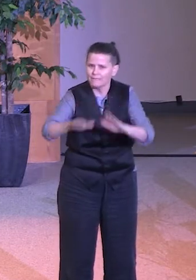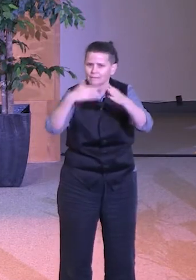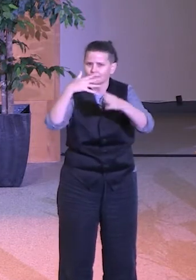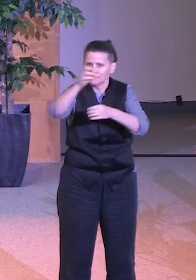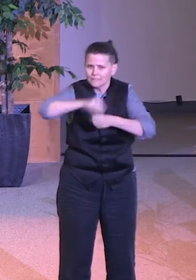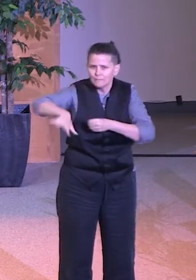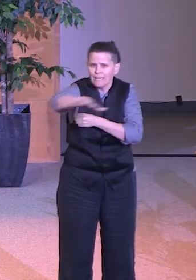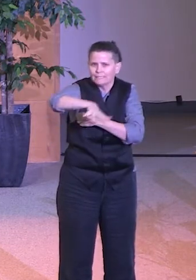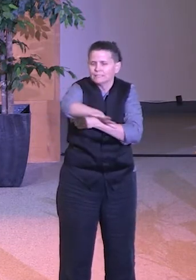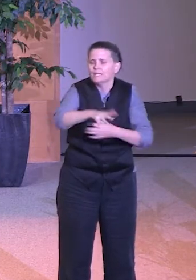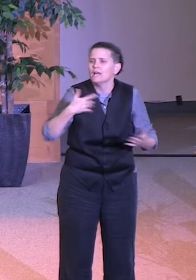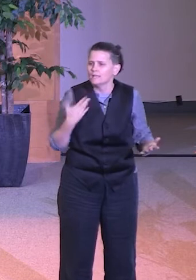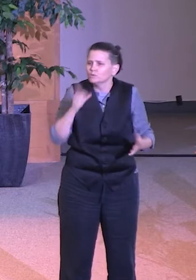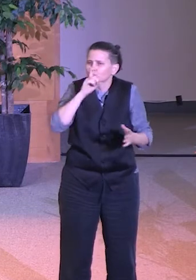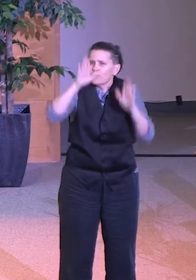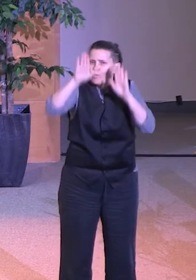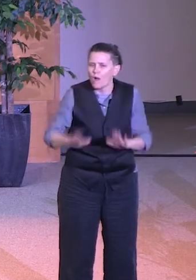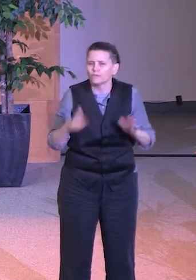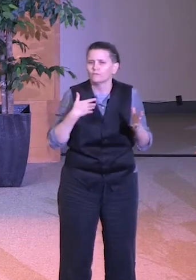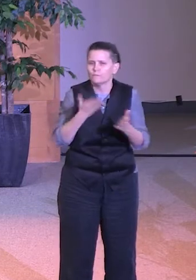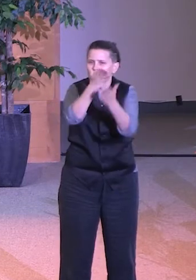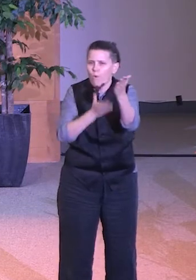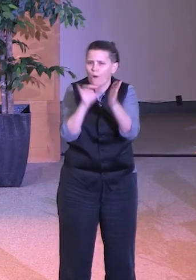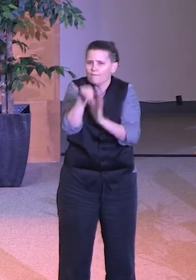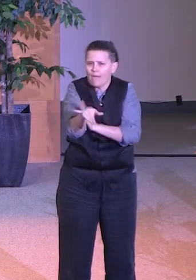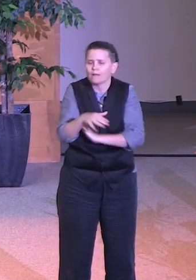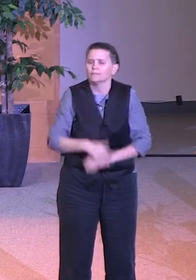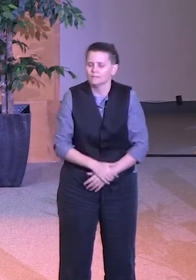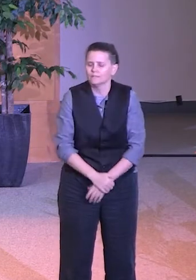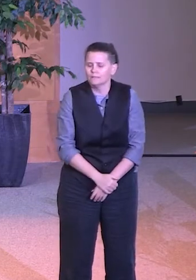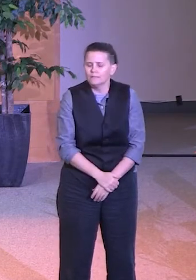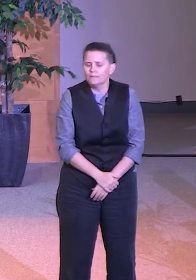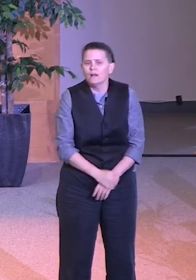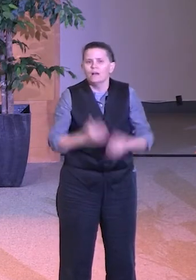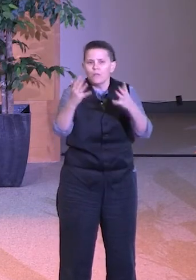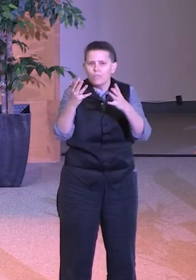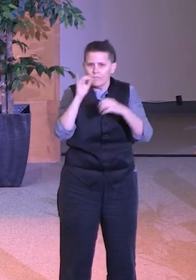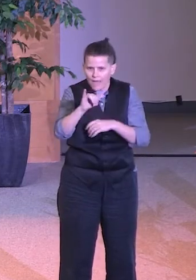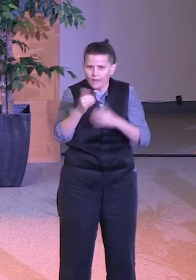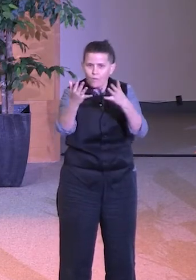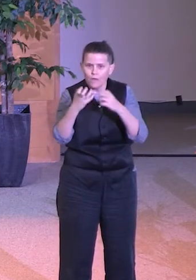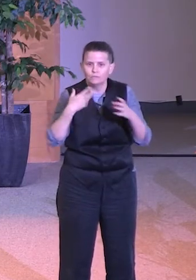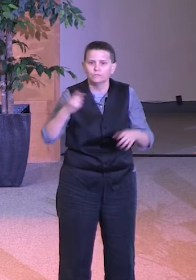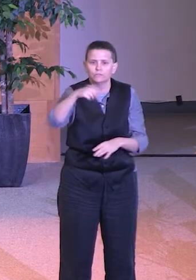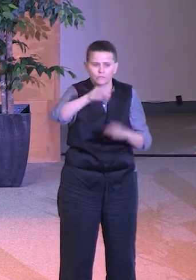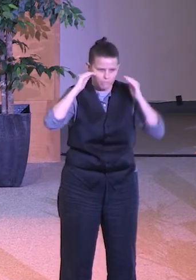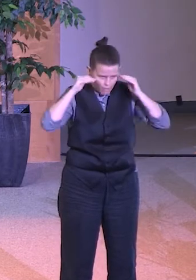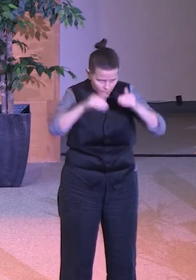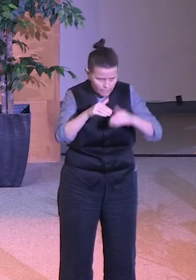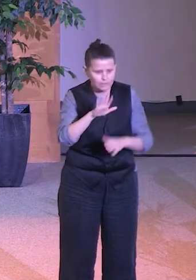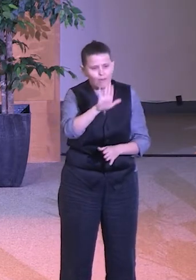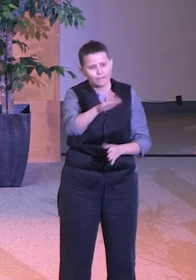be a part of. And I want you to take that amazing energy and focus it now into our offering. And as the